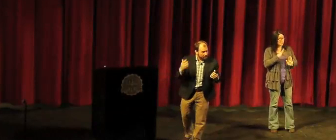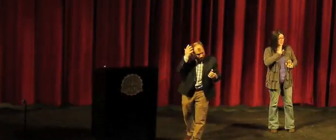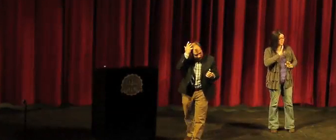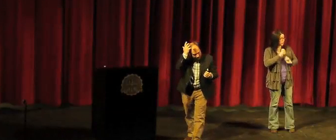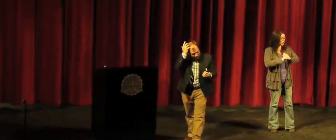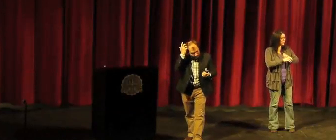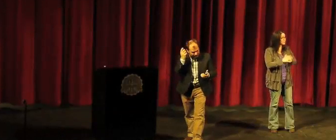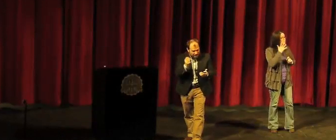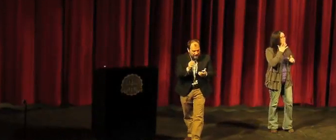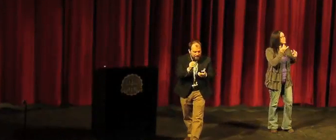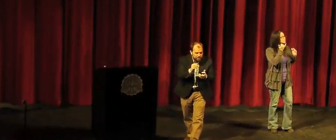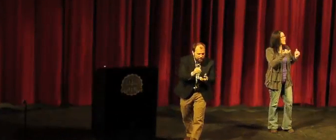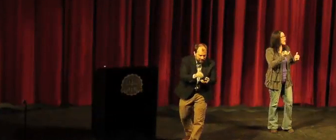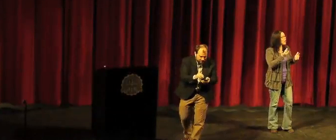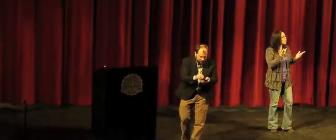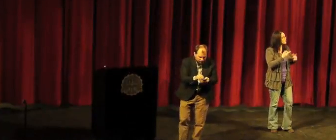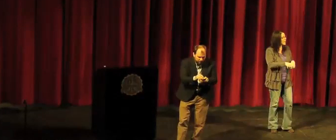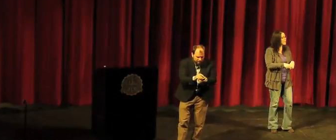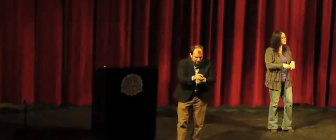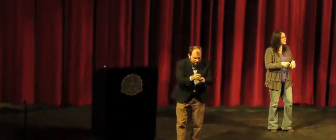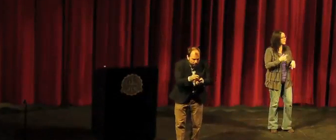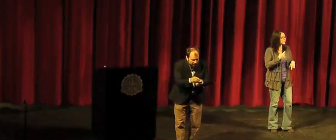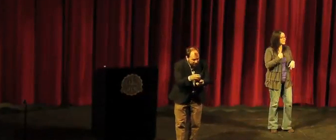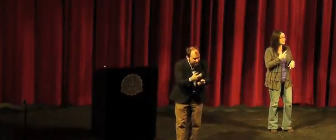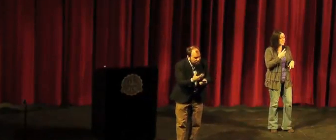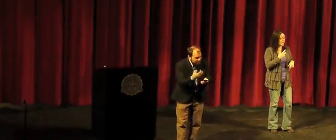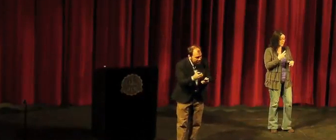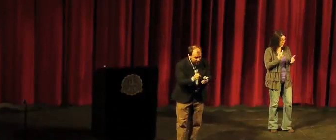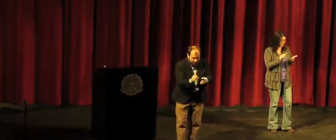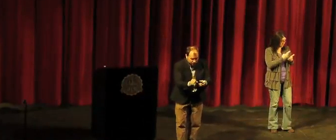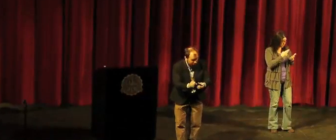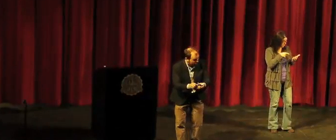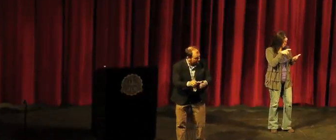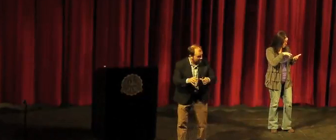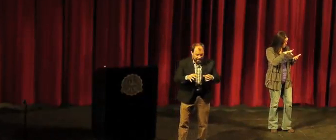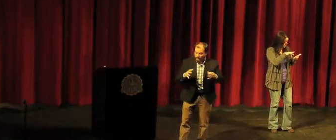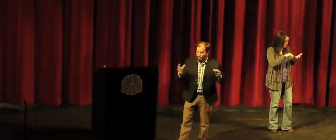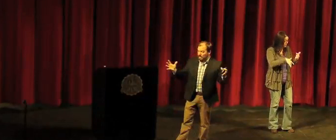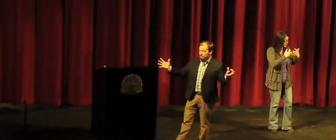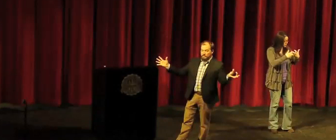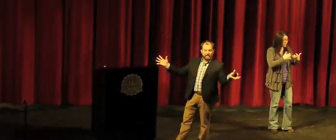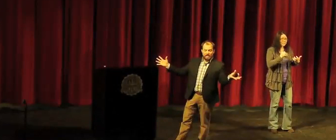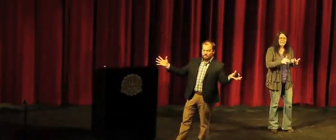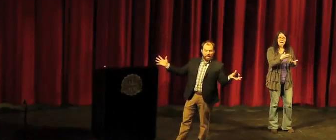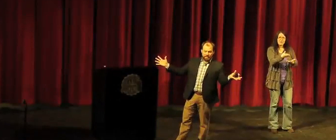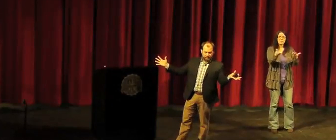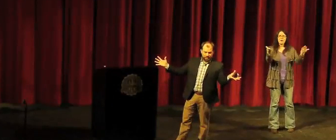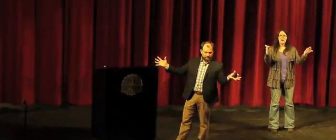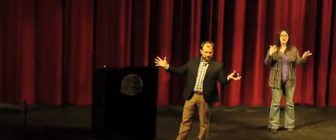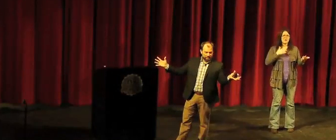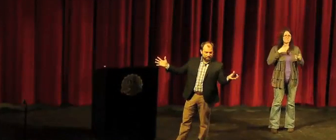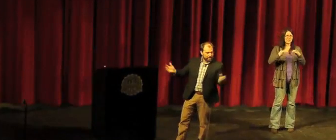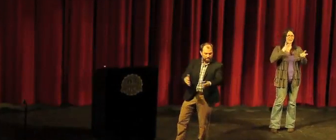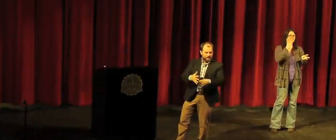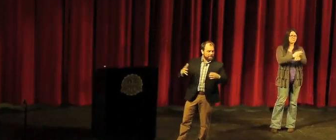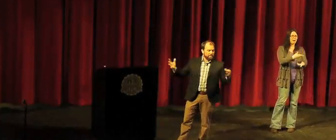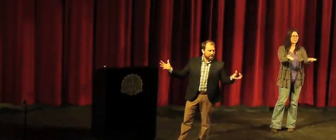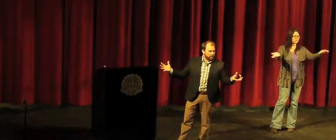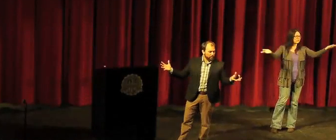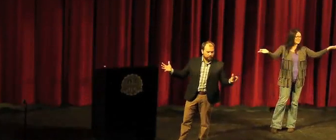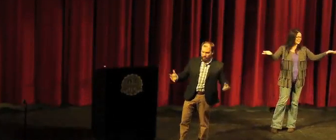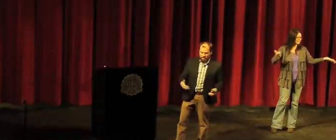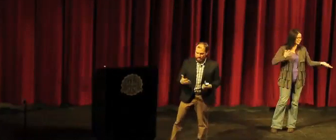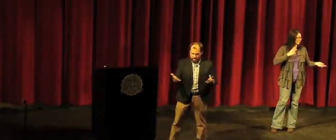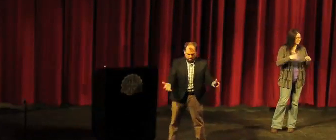Because now what's happened is I transfer my way of interacting this machine, and now it becomes my cosmology, right? It becomes